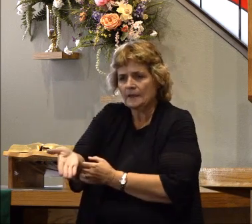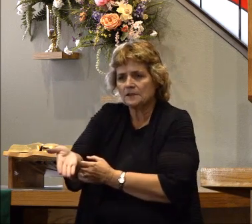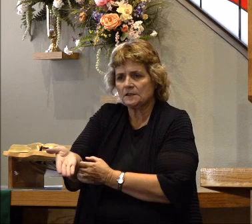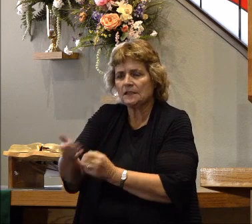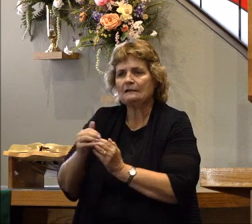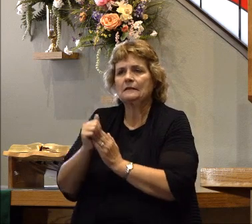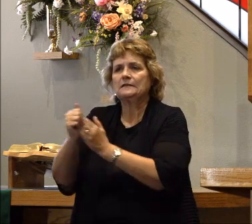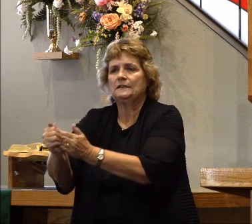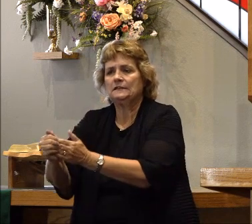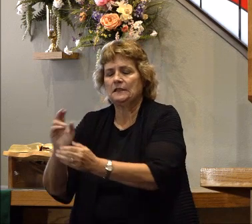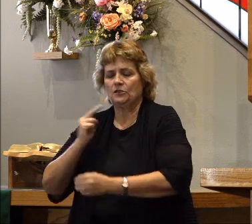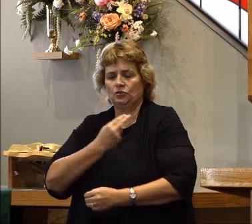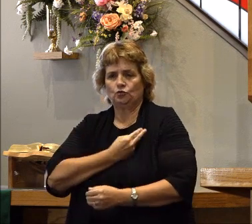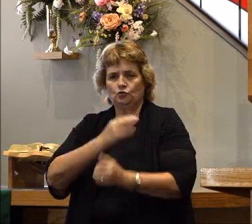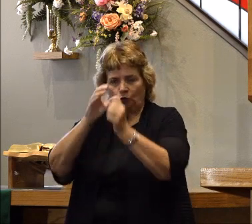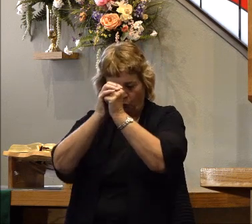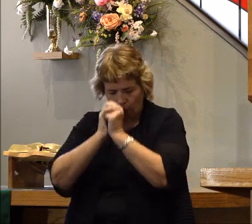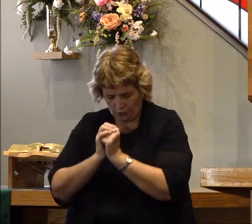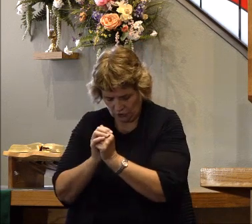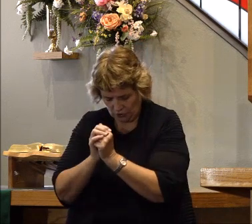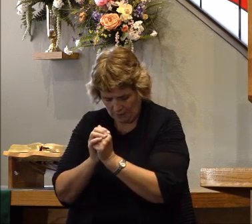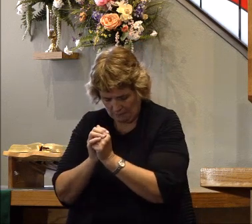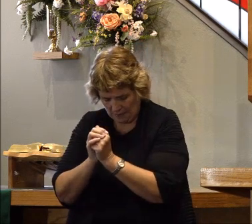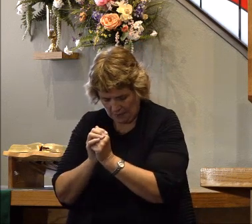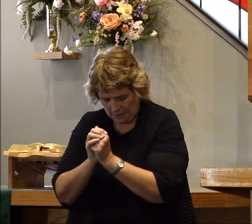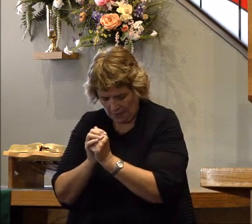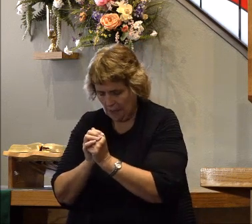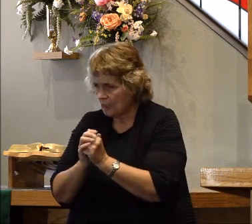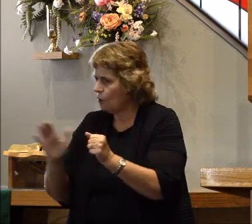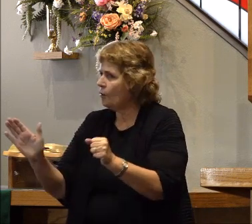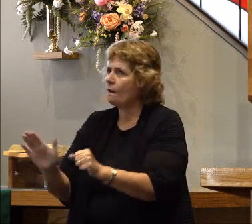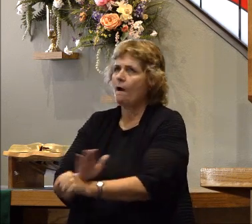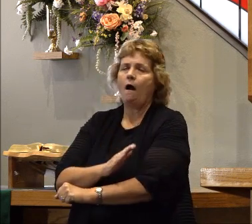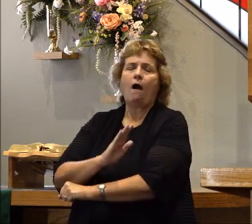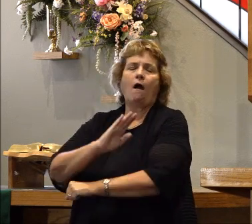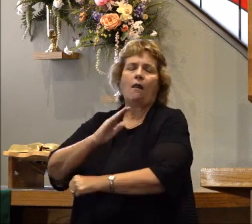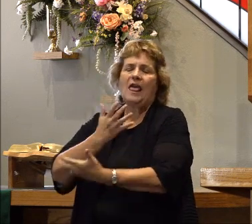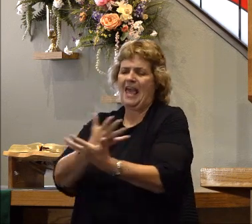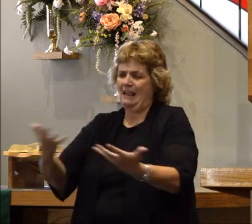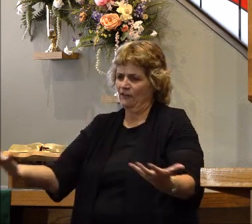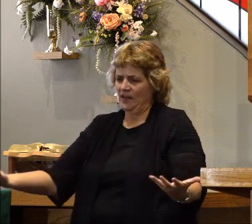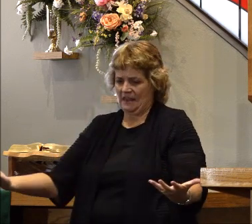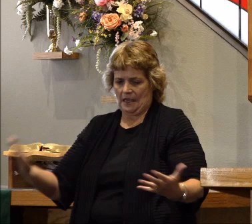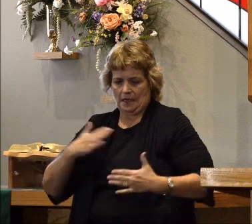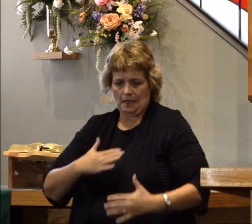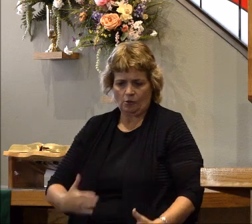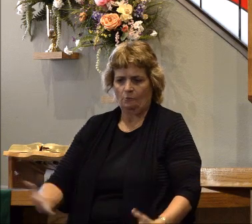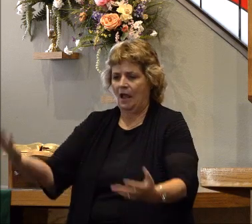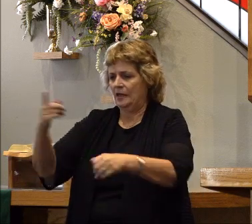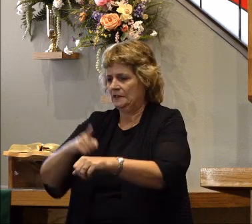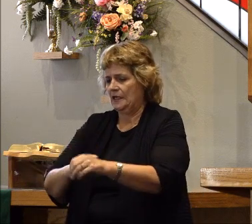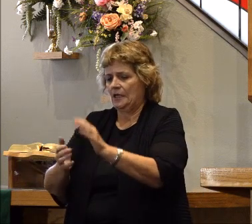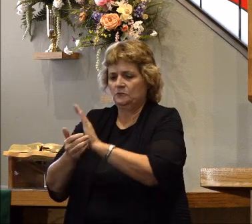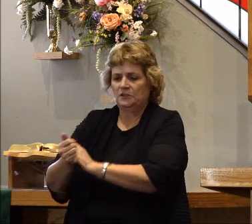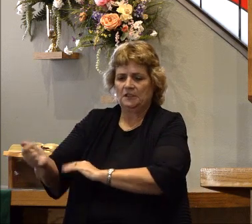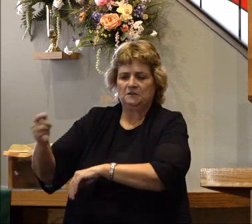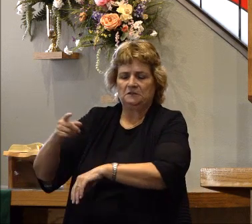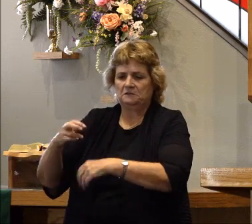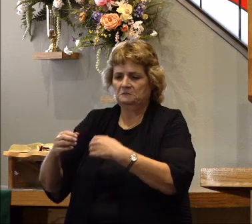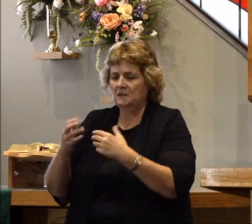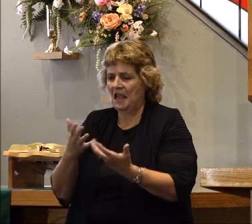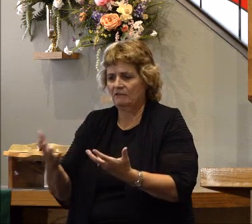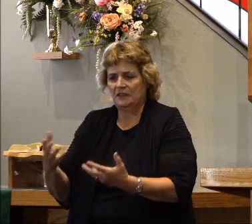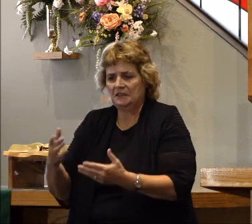worship holistically with all that we are and all of our time, wherever